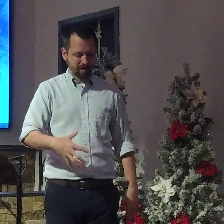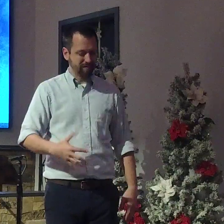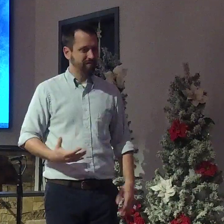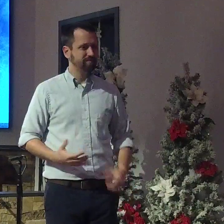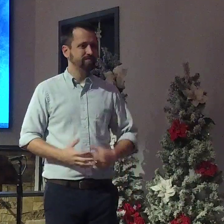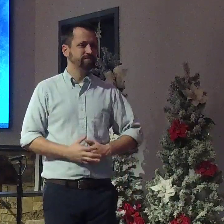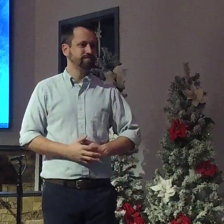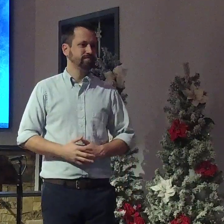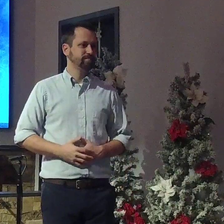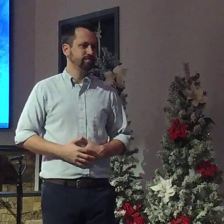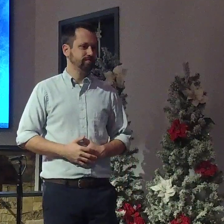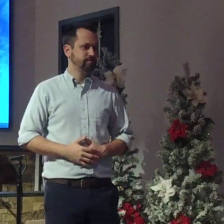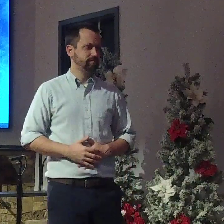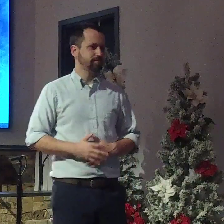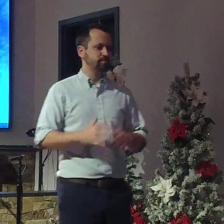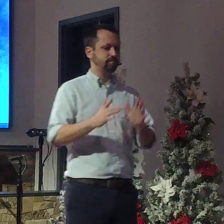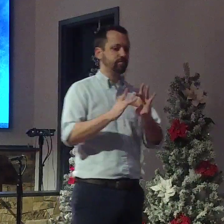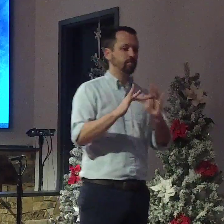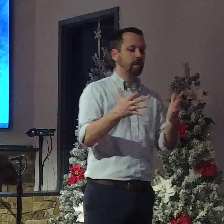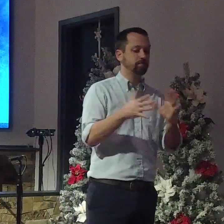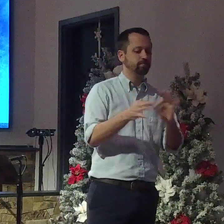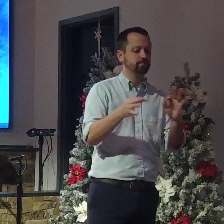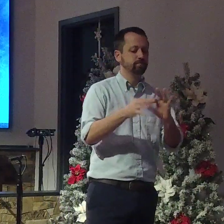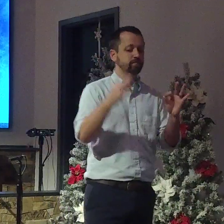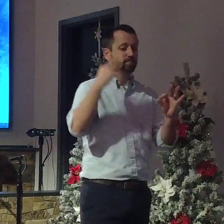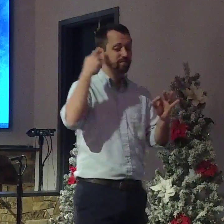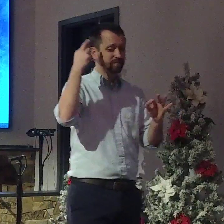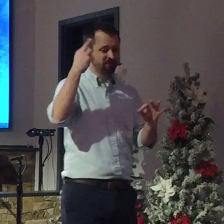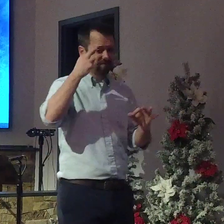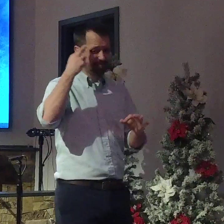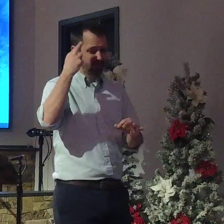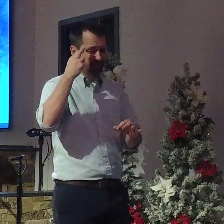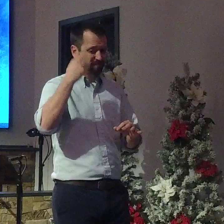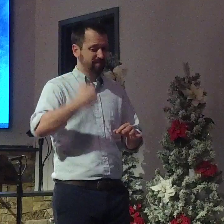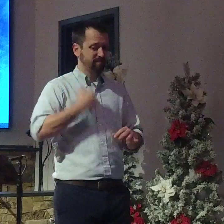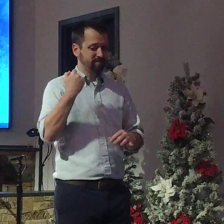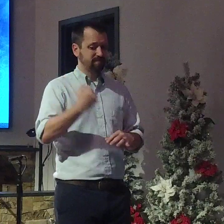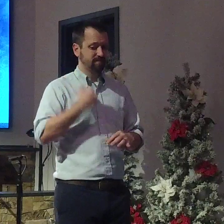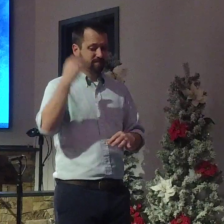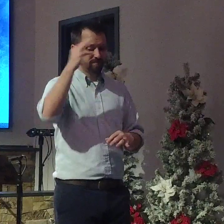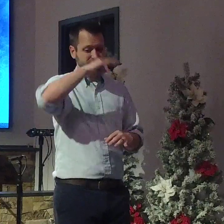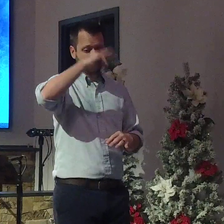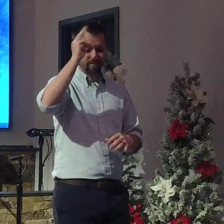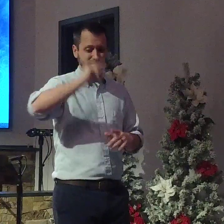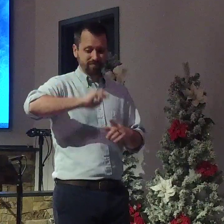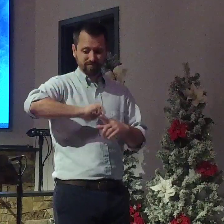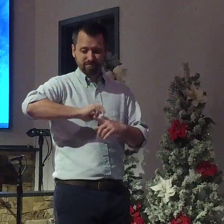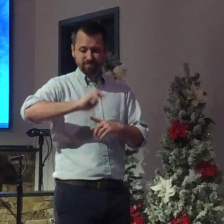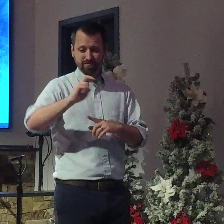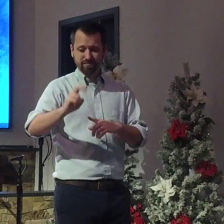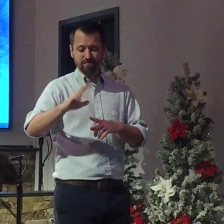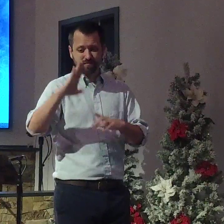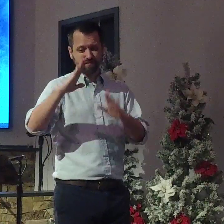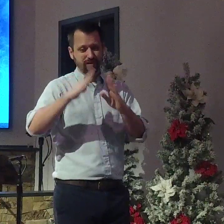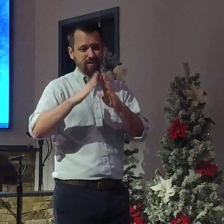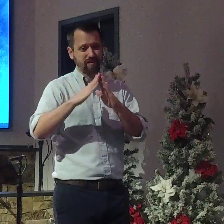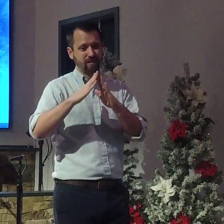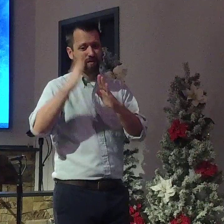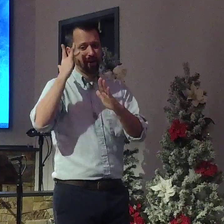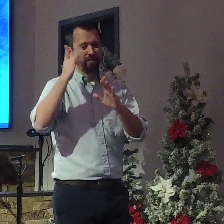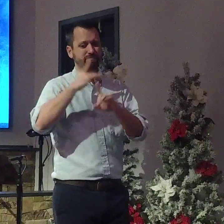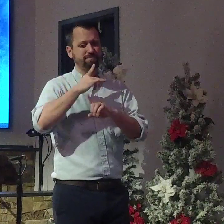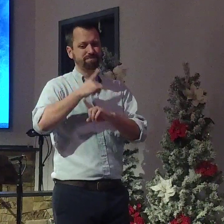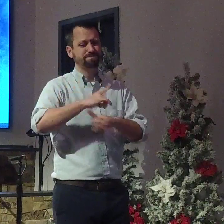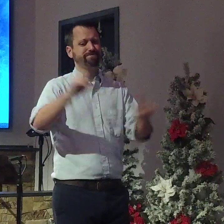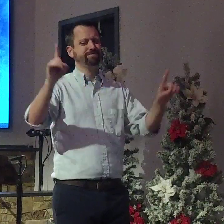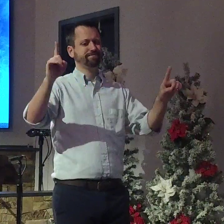The Bible says, in those days, a decree went out from Caesar Augustus that the entire inhabited world should be taxed.